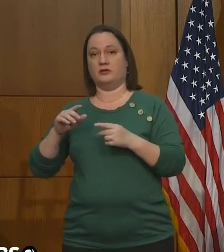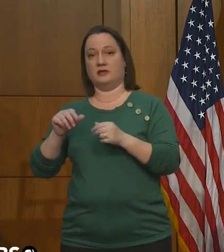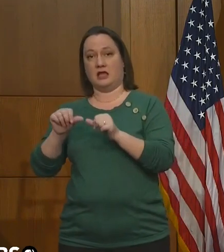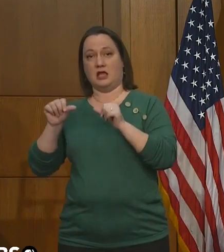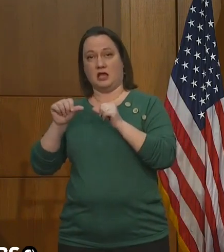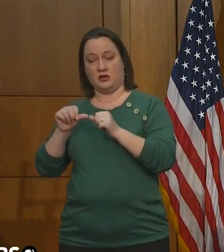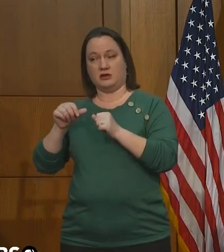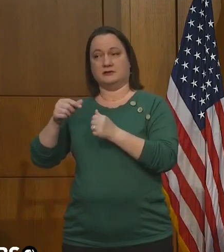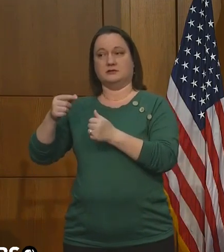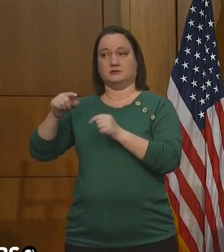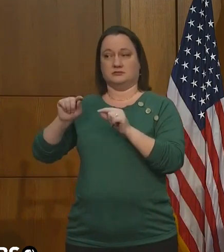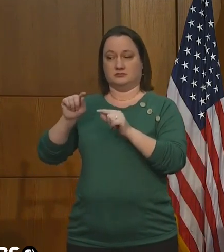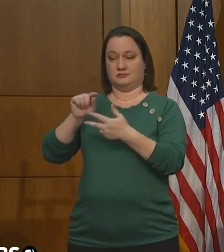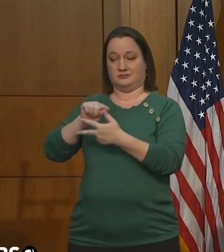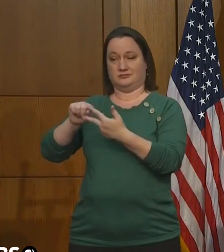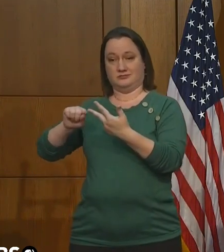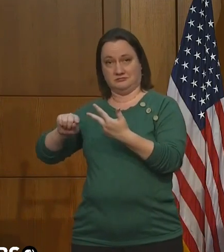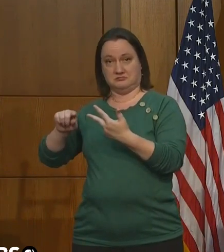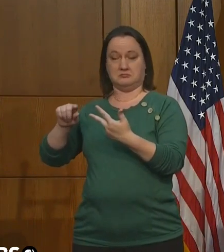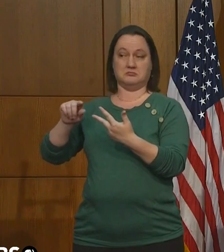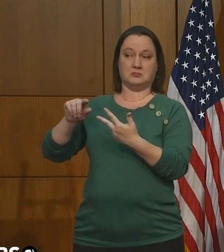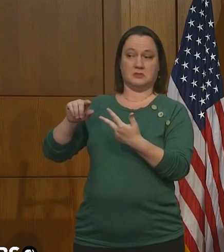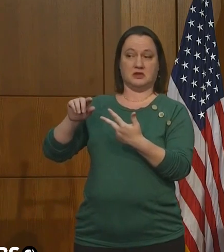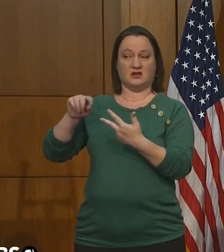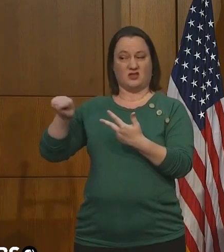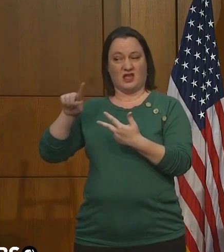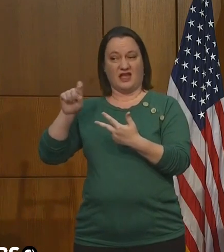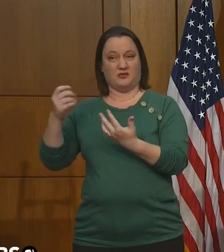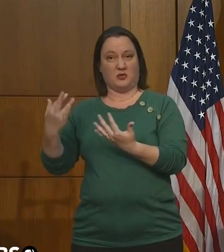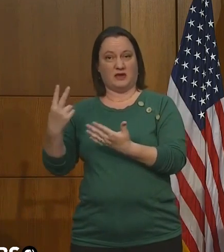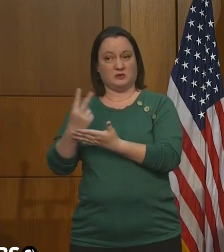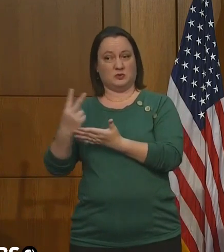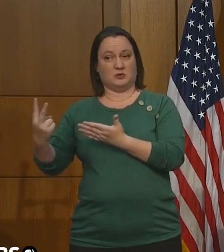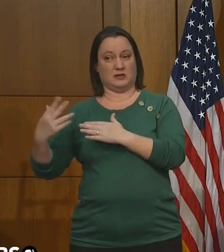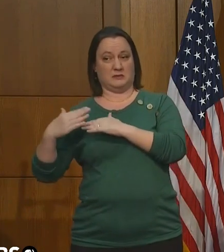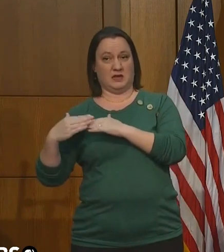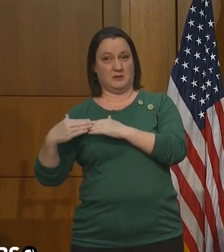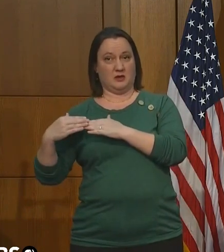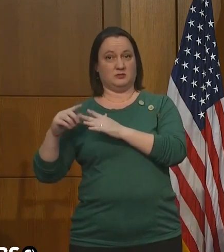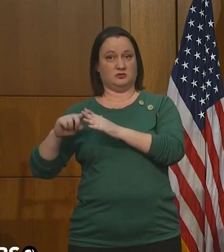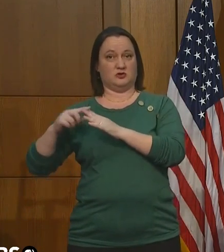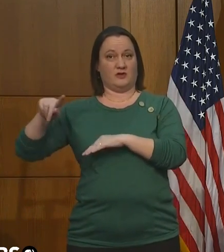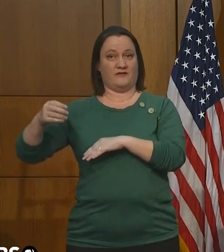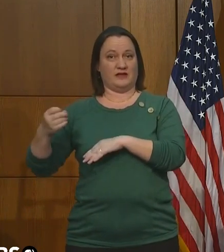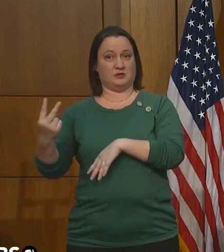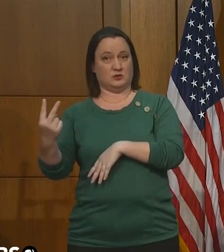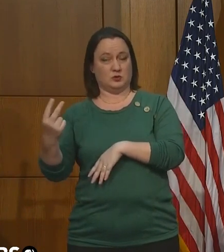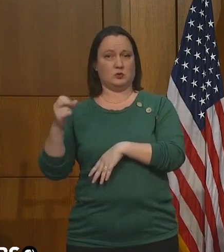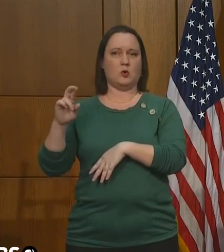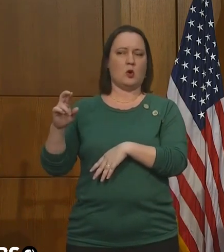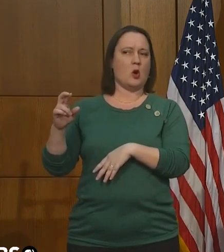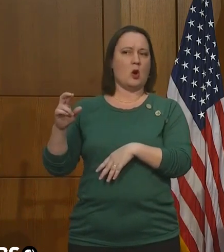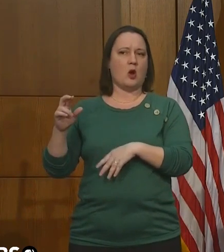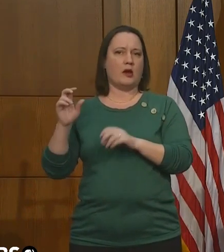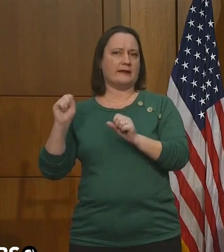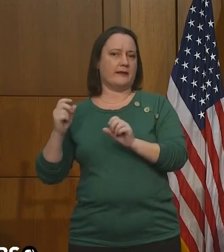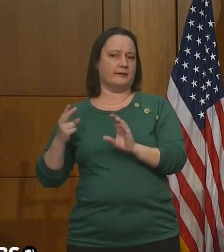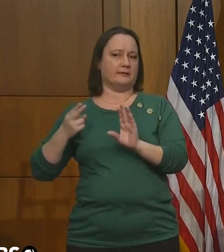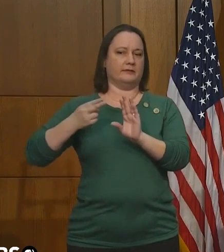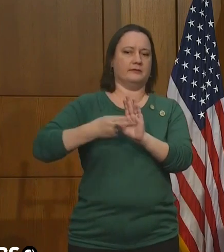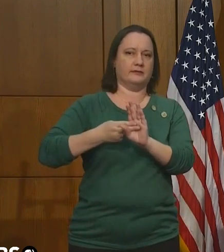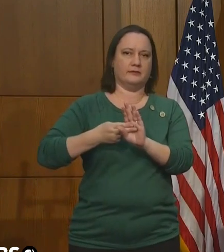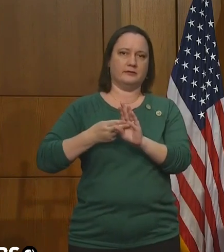that discussion, but if they're comfortable, Jackie, and again, I'll speak with the leaders in those areas and obviously look at